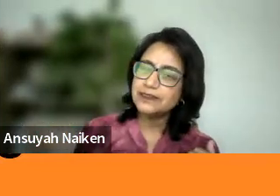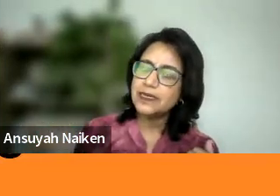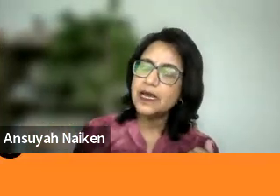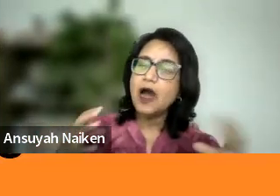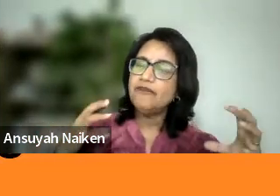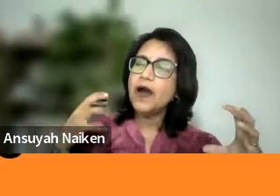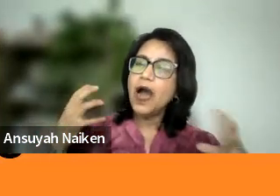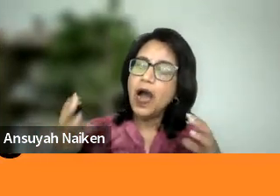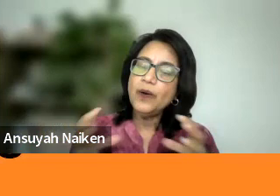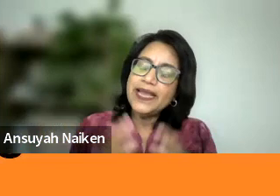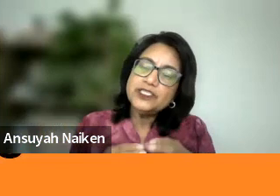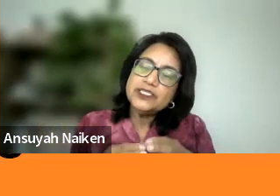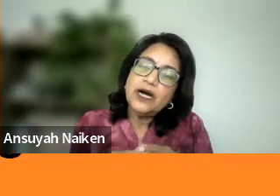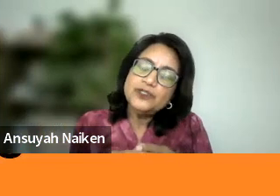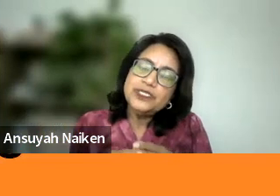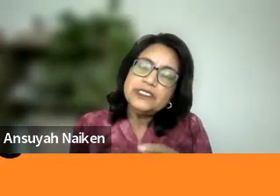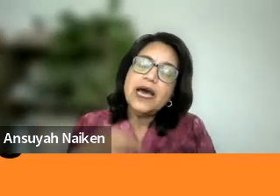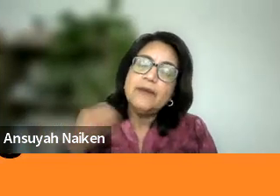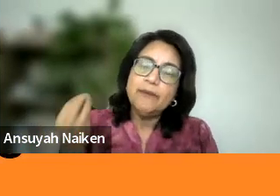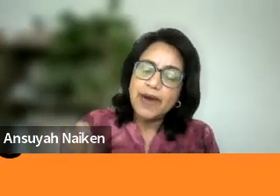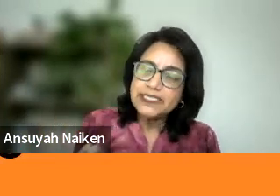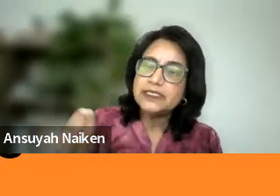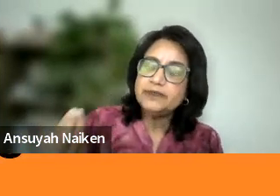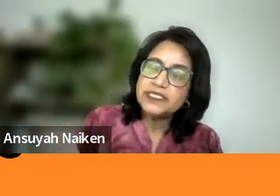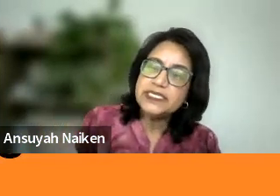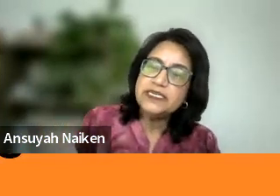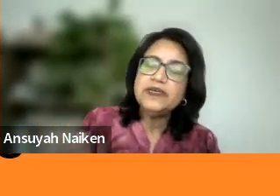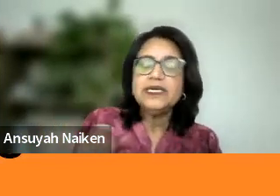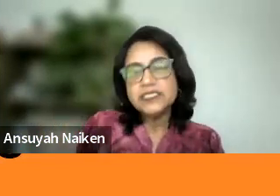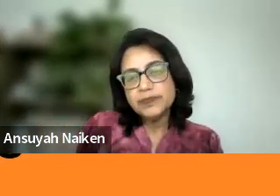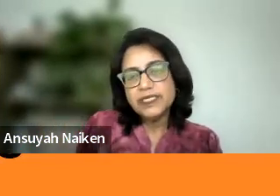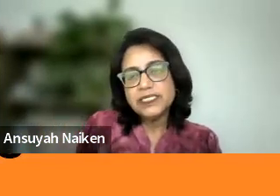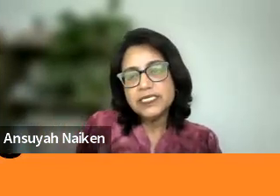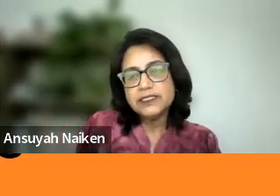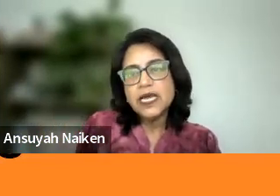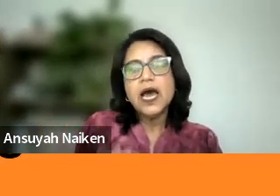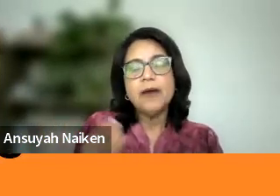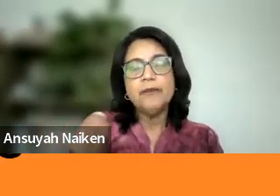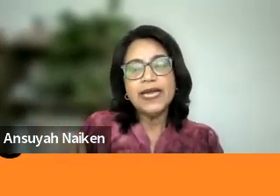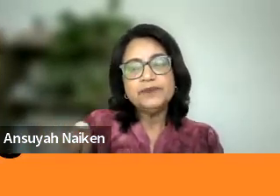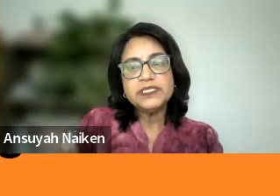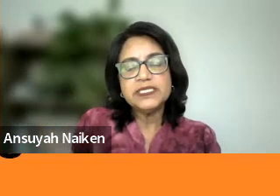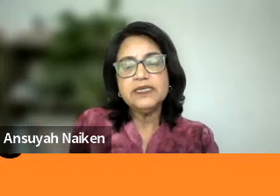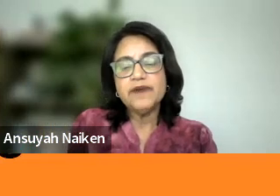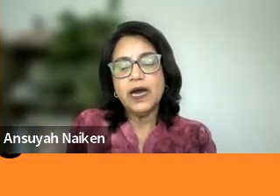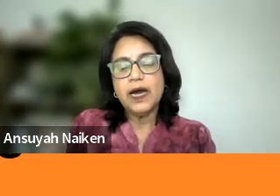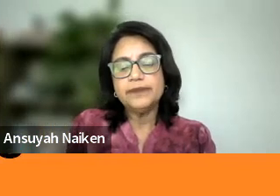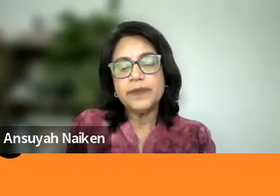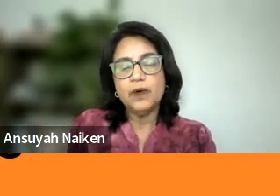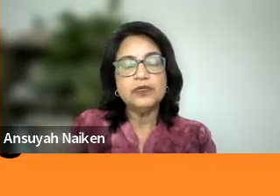awareness of how Asian cultures might perceive disabilities, might